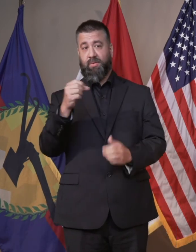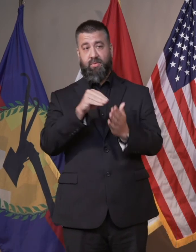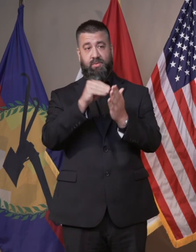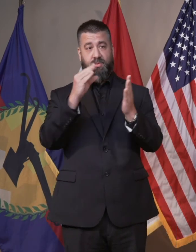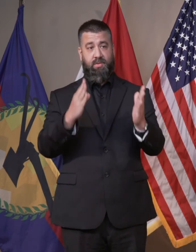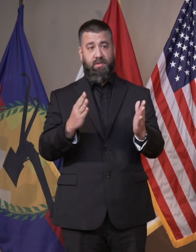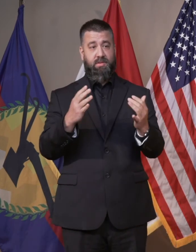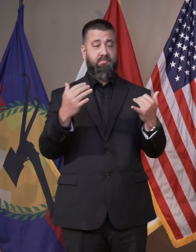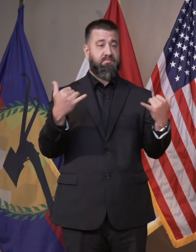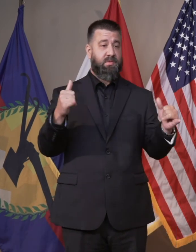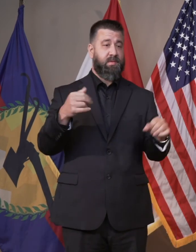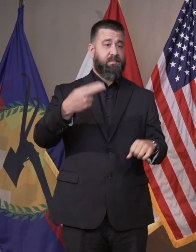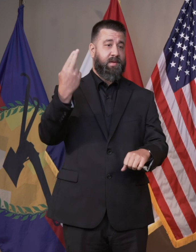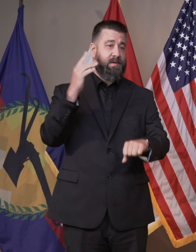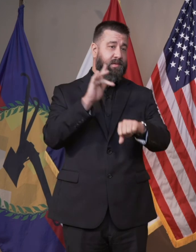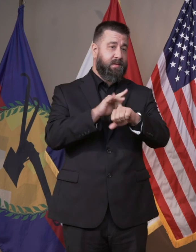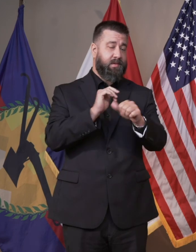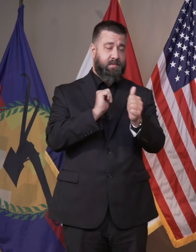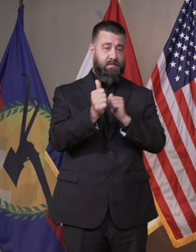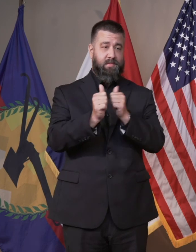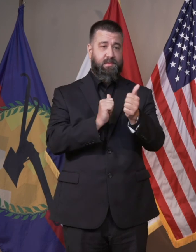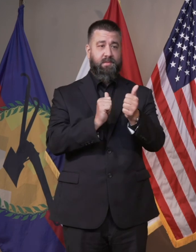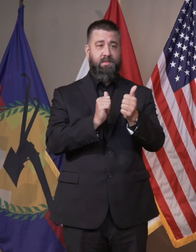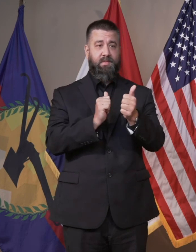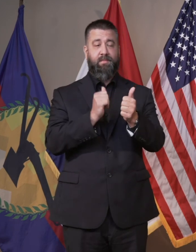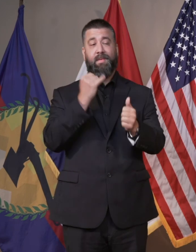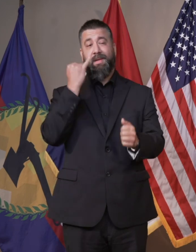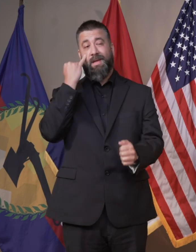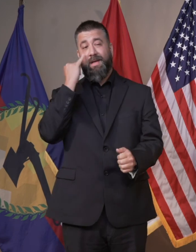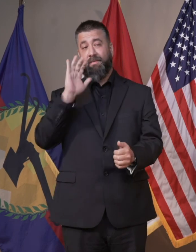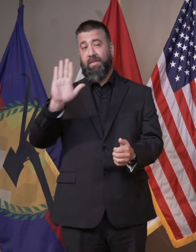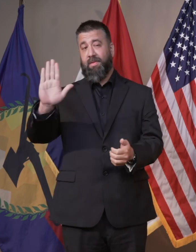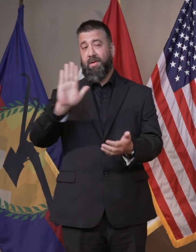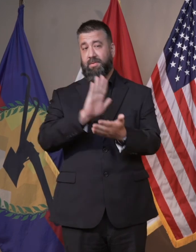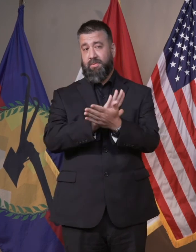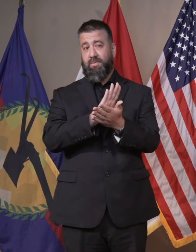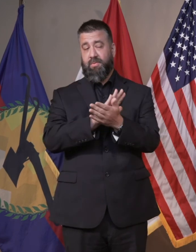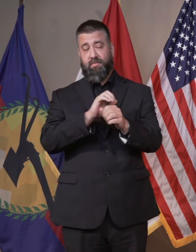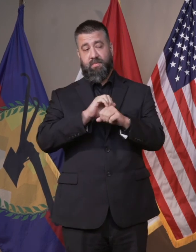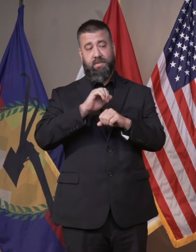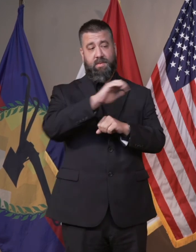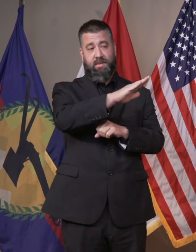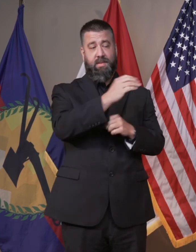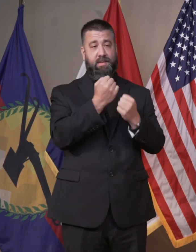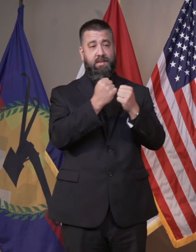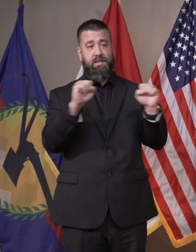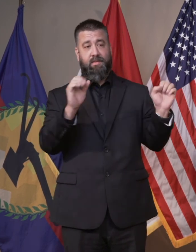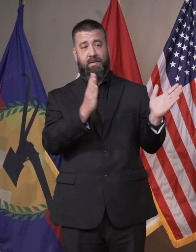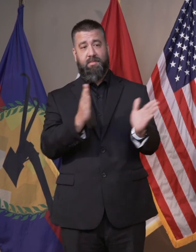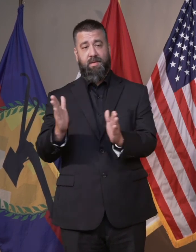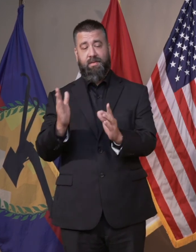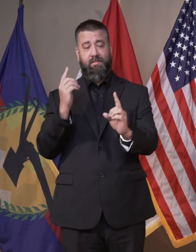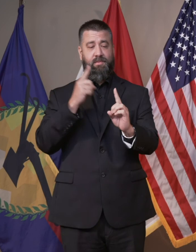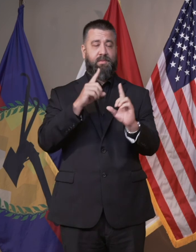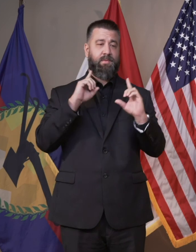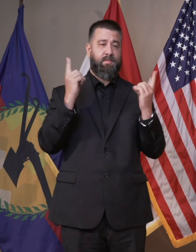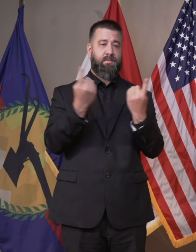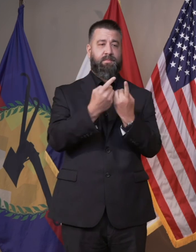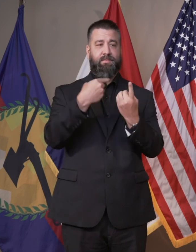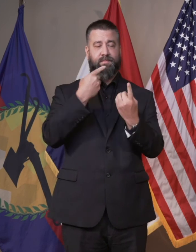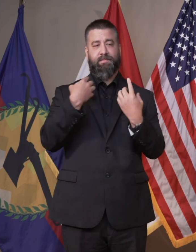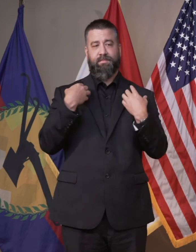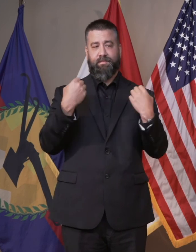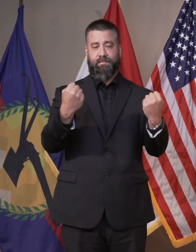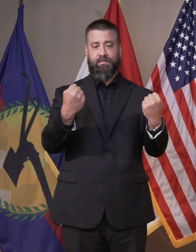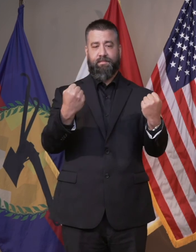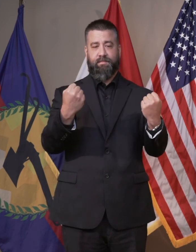play high contact sports as long as their schools have submitted safety plans to our Department of Public Health. And